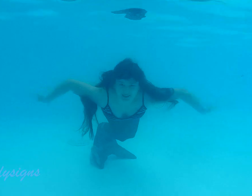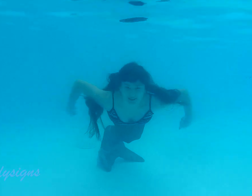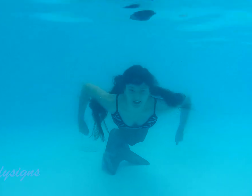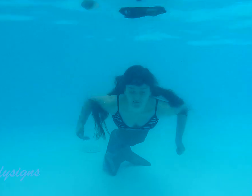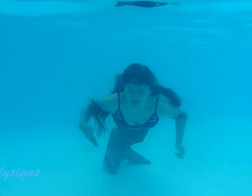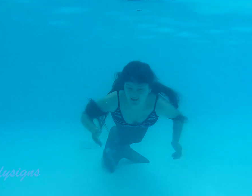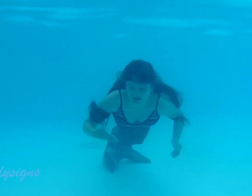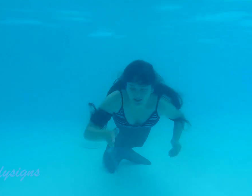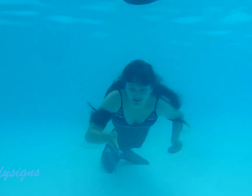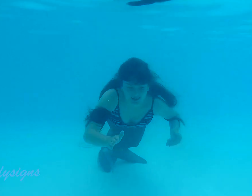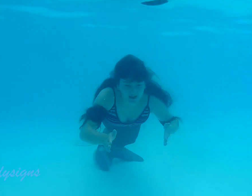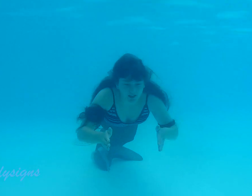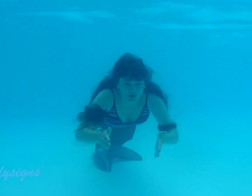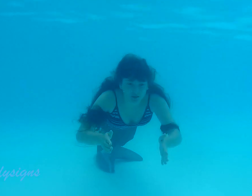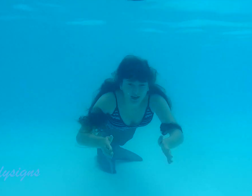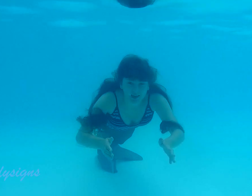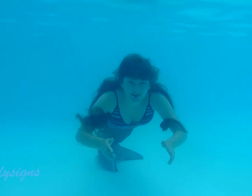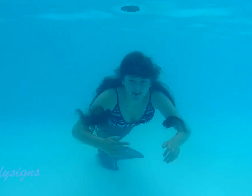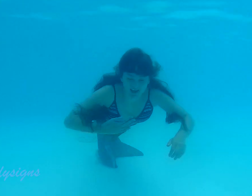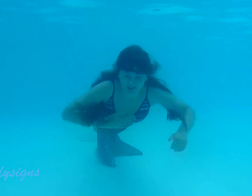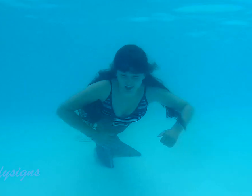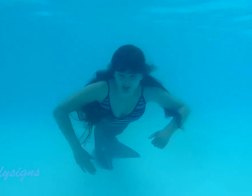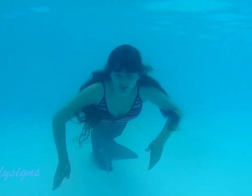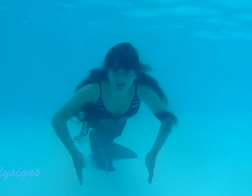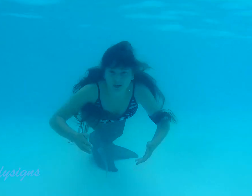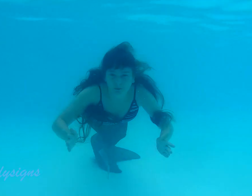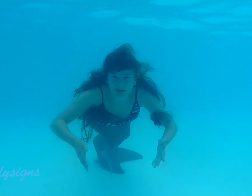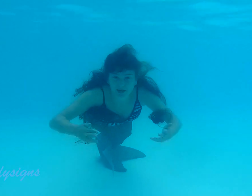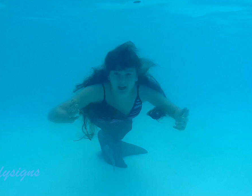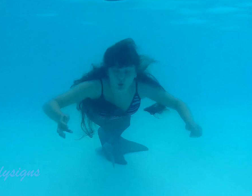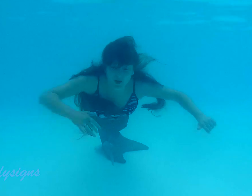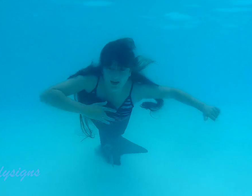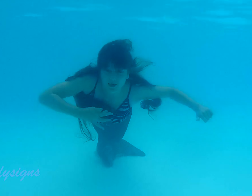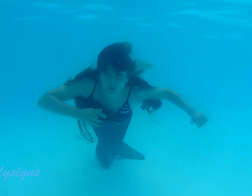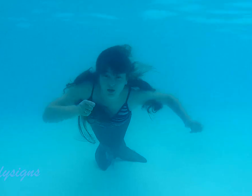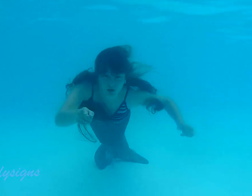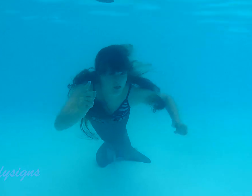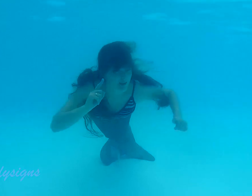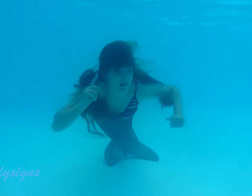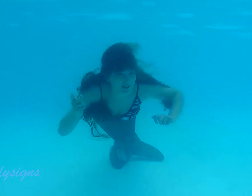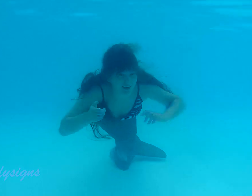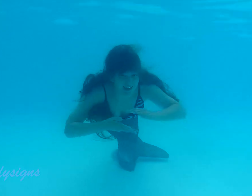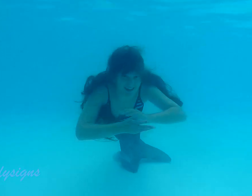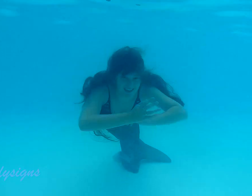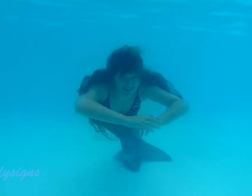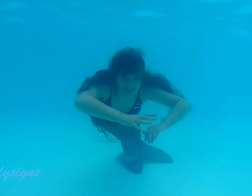naturally. Even the sturgeon and the ray, the earth start to play. We got the spirit, you got to hear it under